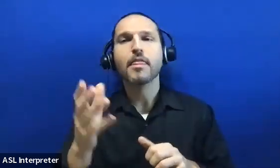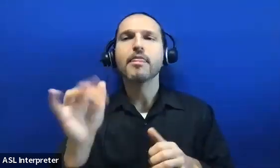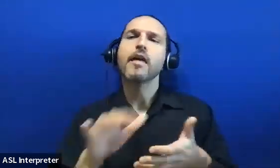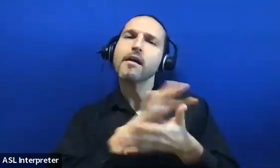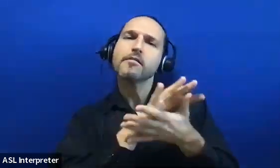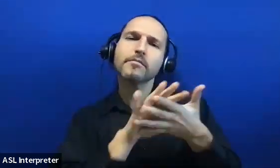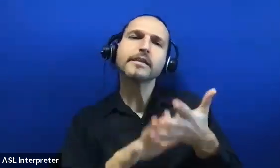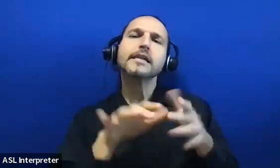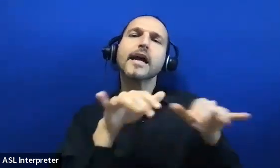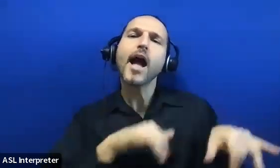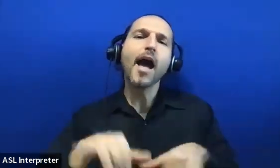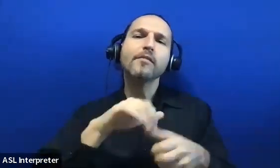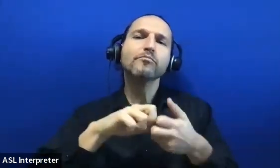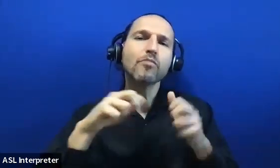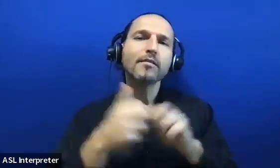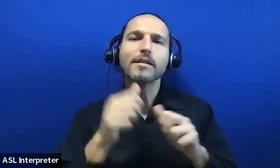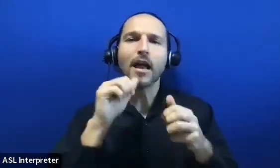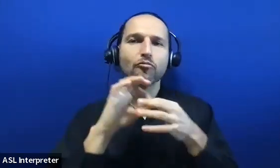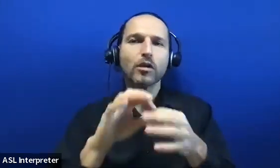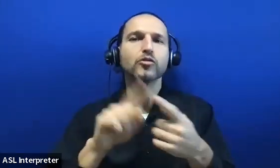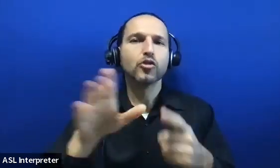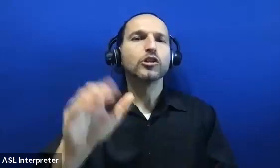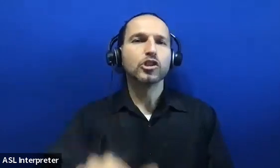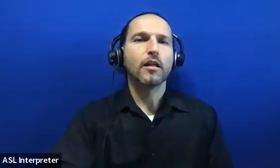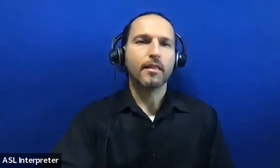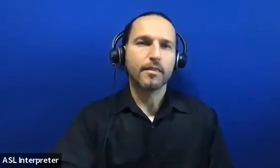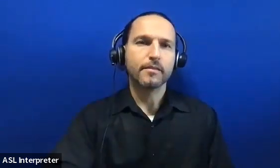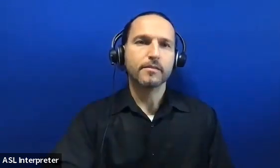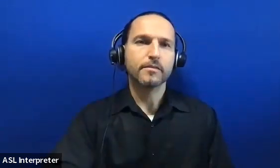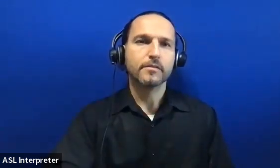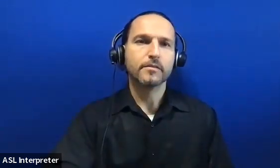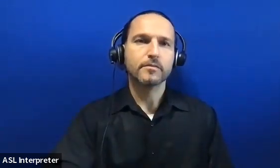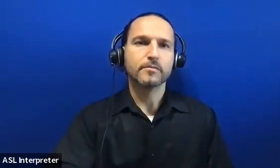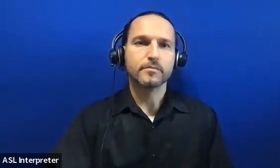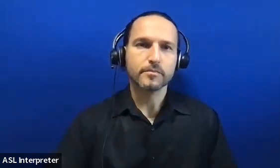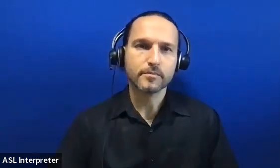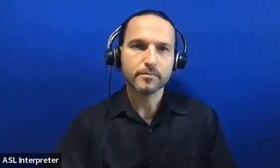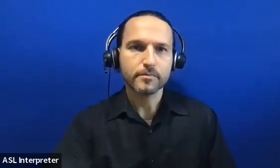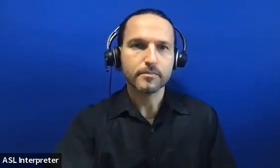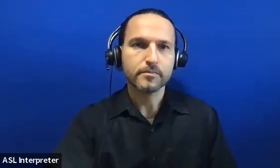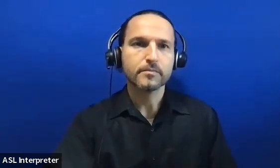are just common problems that may or may not relate to your child. When we have swallowing